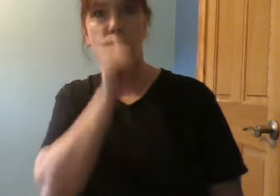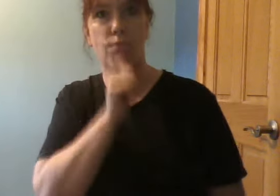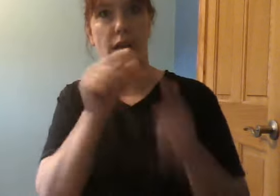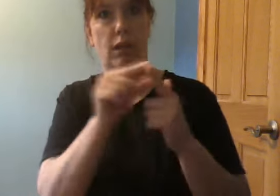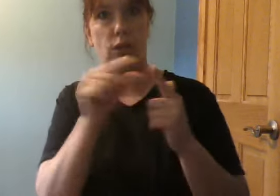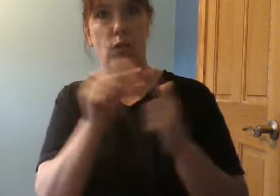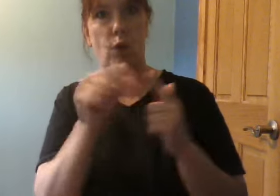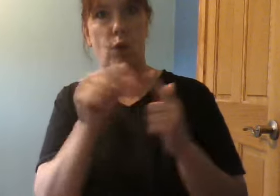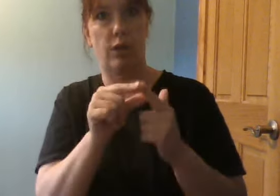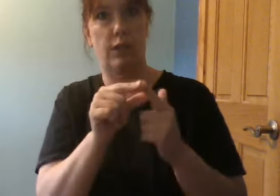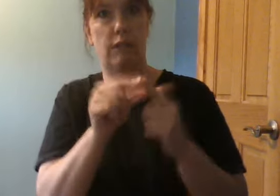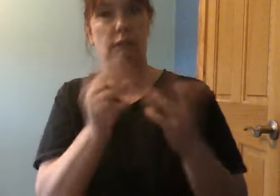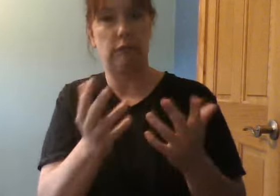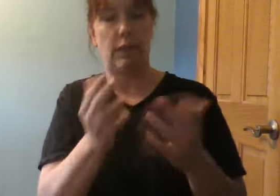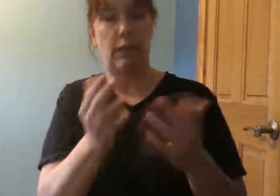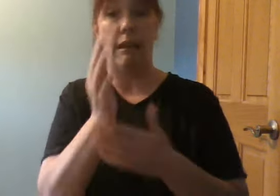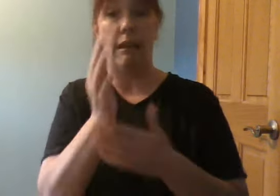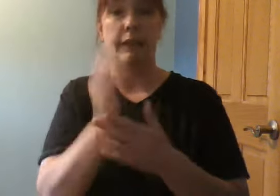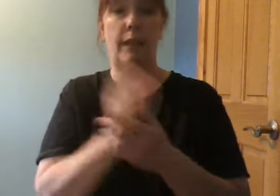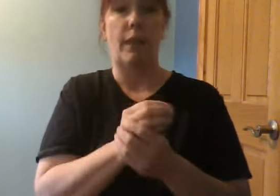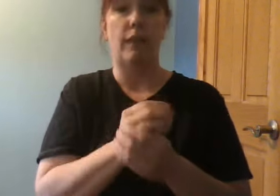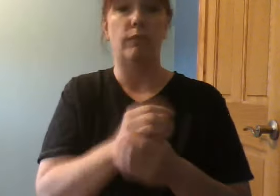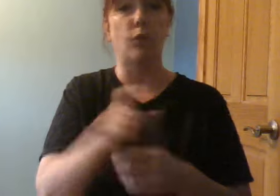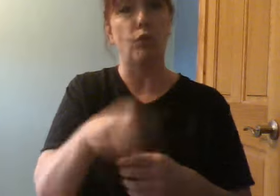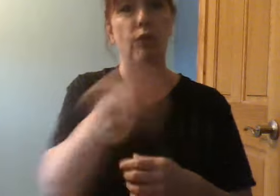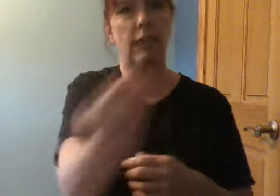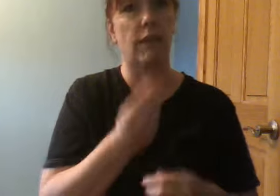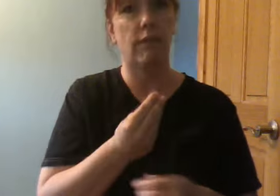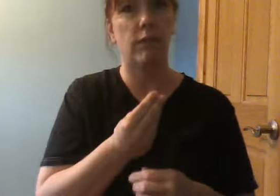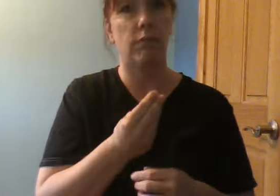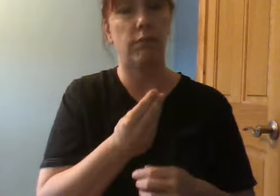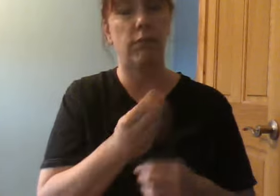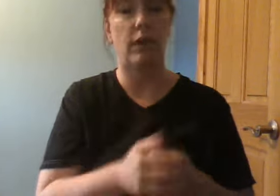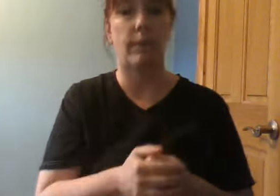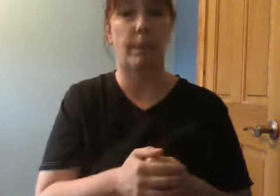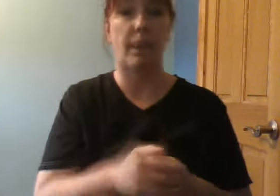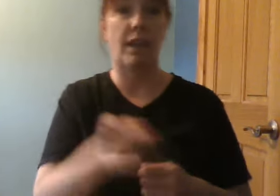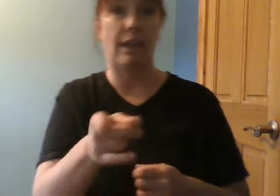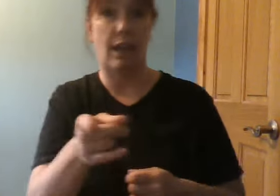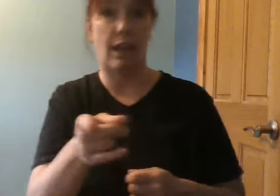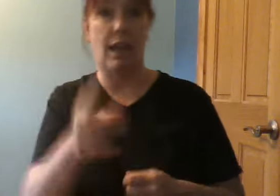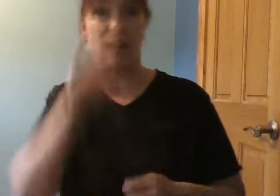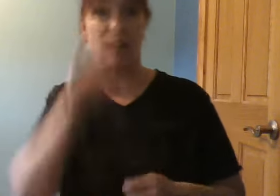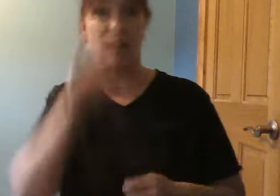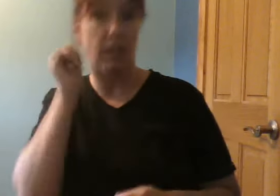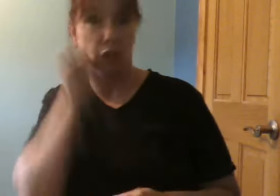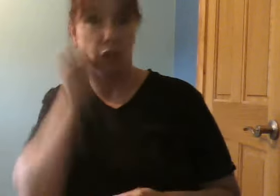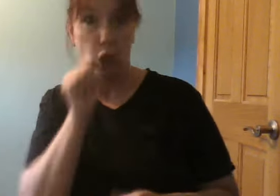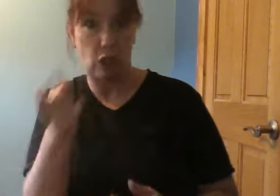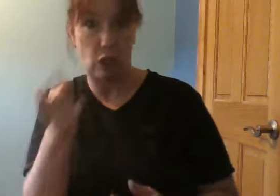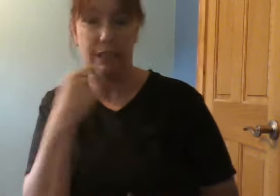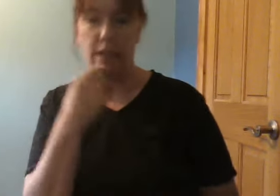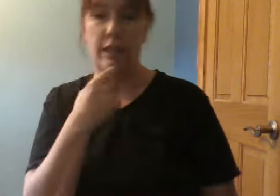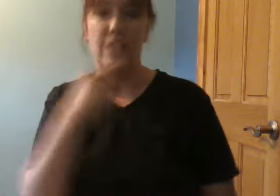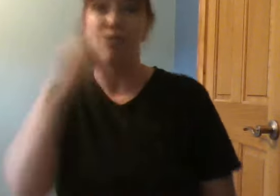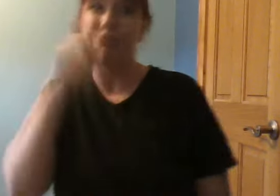are forced to hand over their Facebook password. So you've got to give me your Facebook password. And so the kid, she was a kid. What she should have said is, my lawyer will be calling you